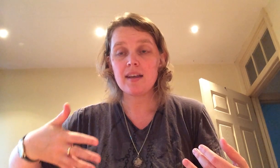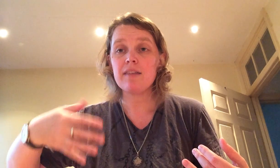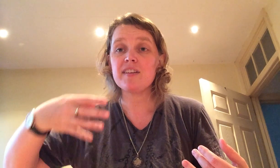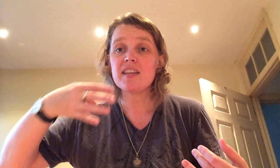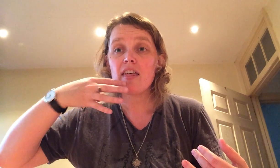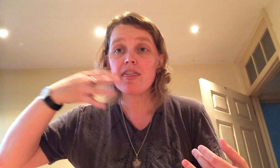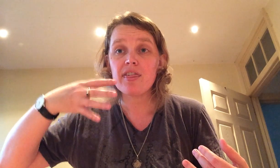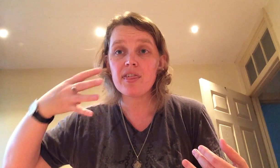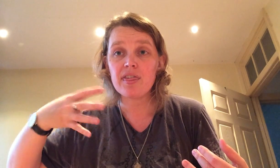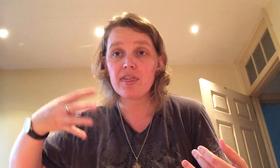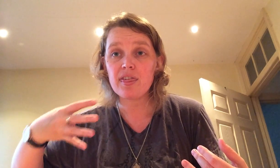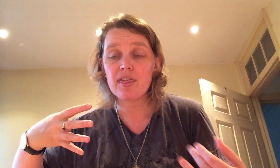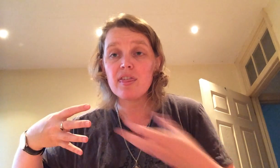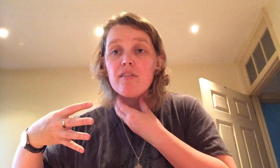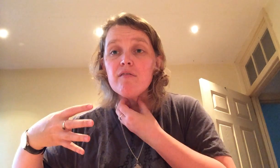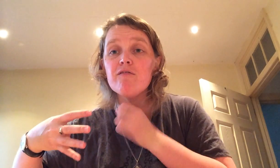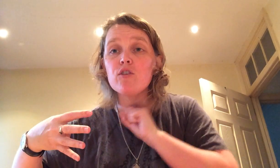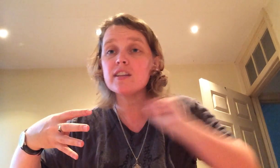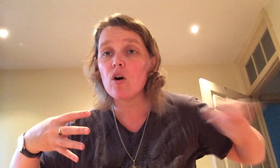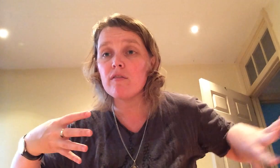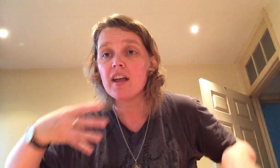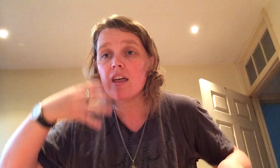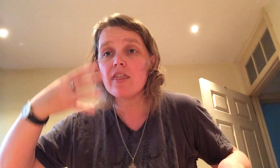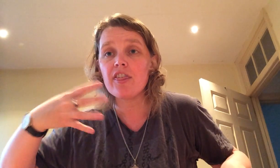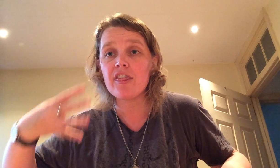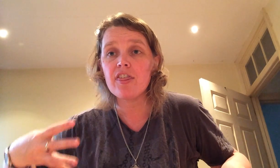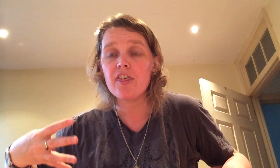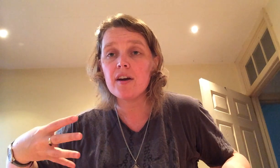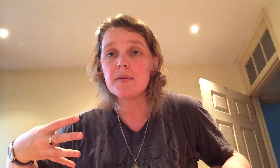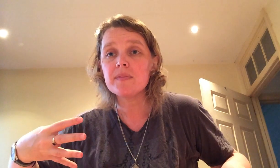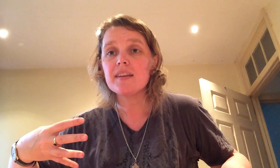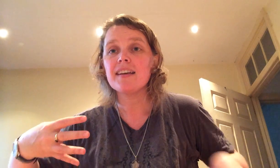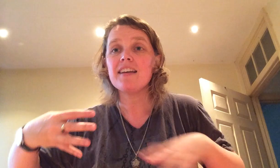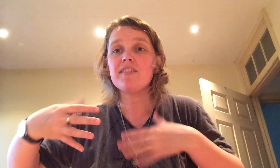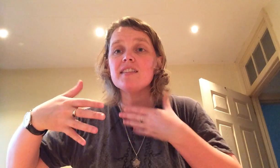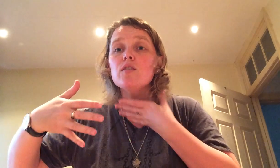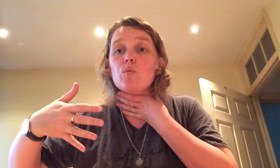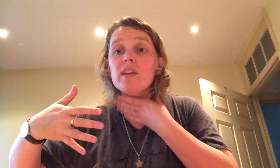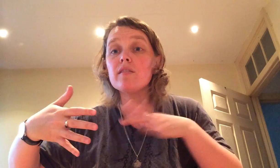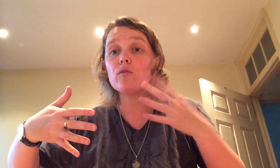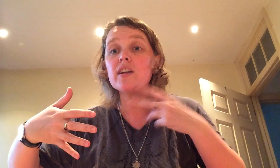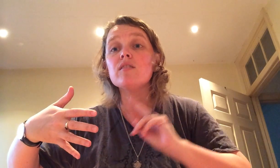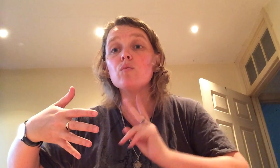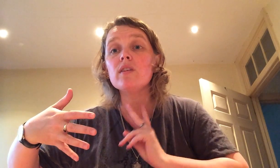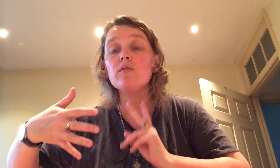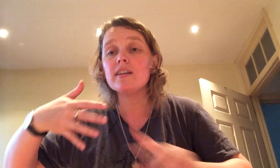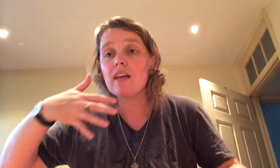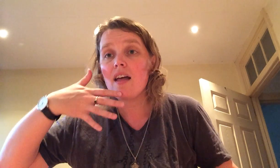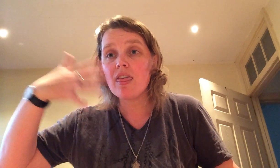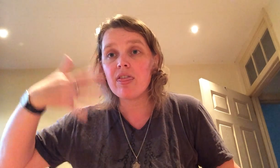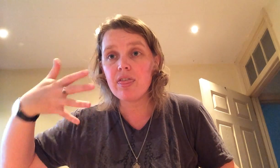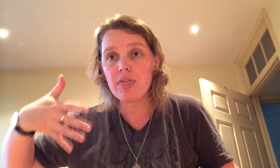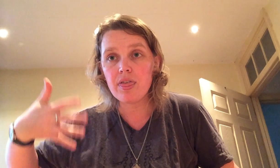If it's with off, if it's with the voice,